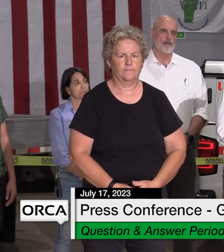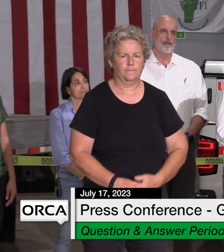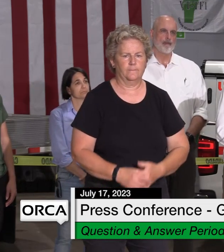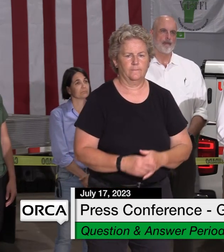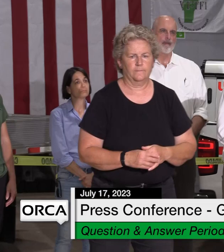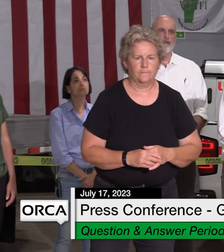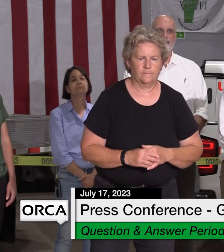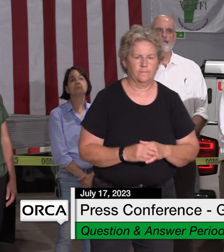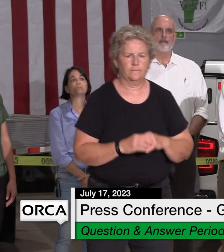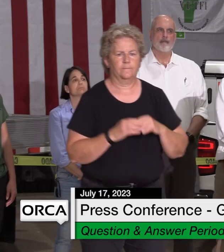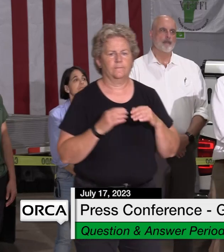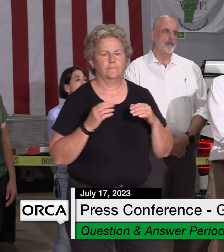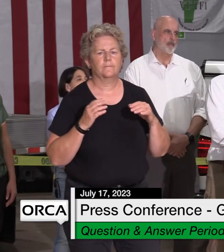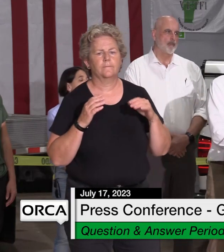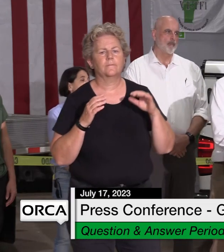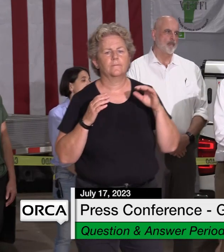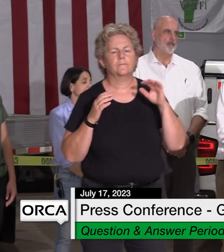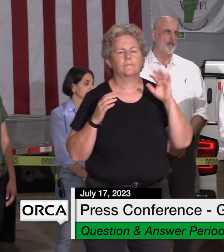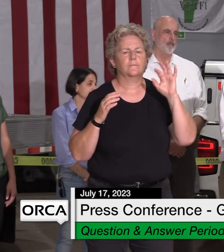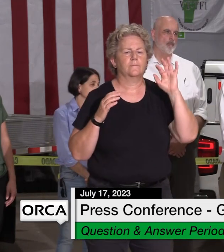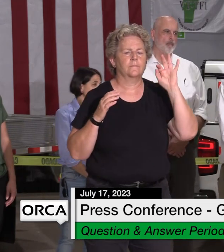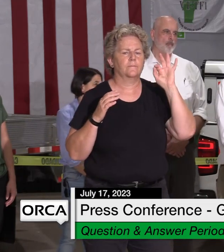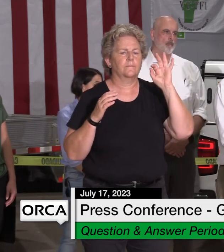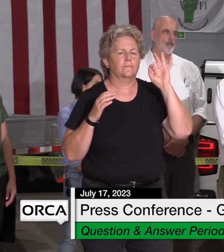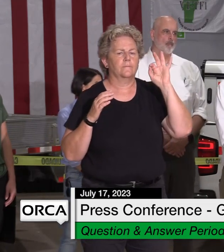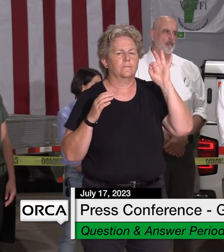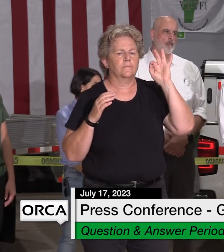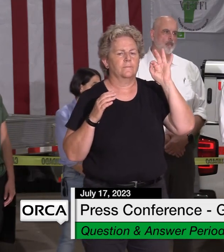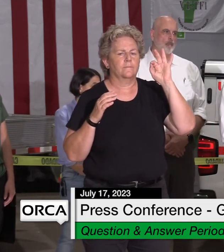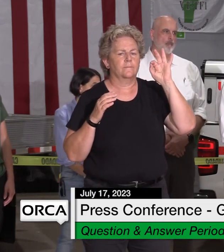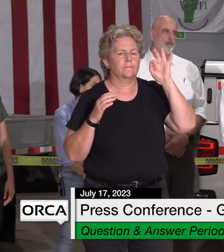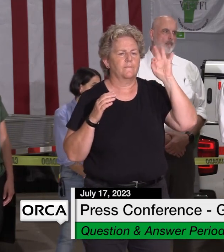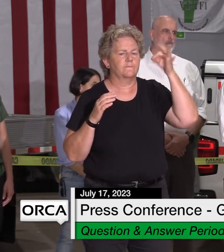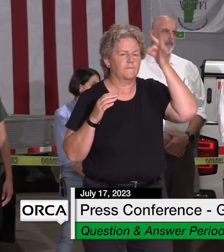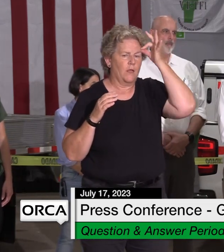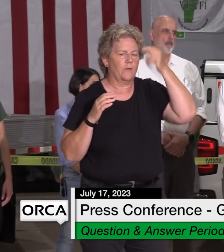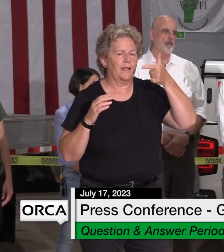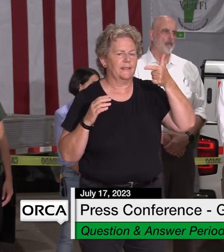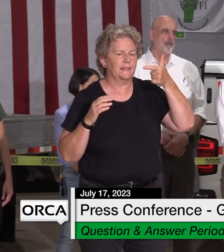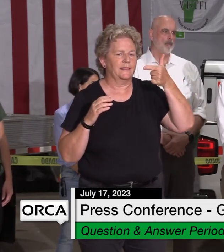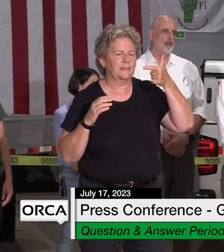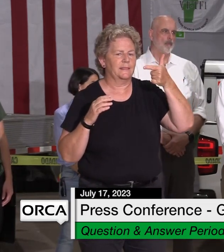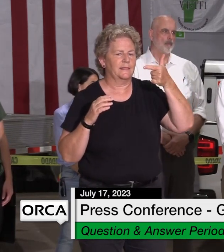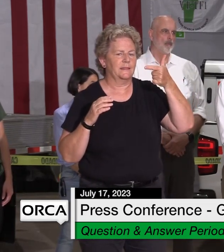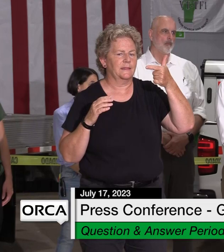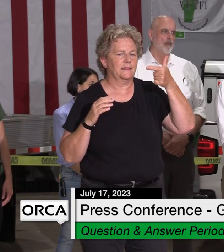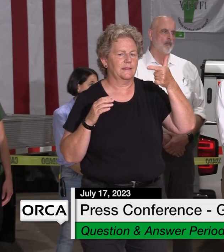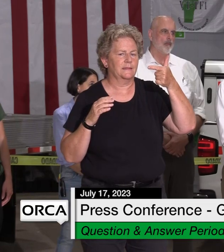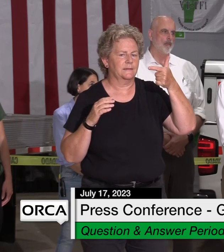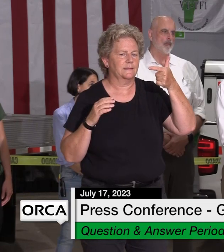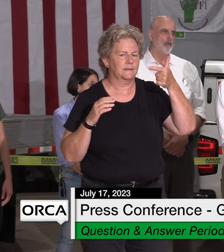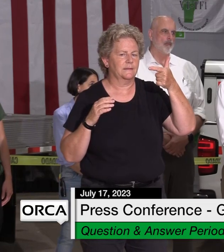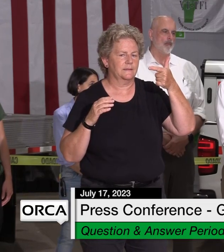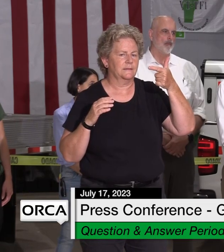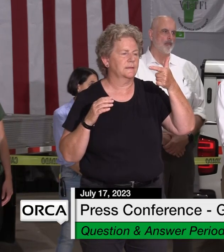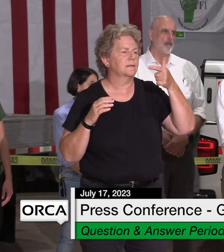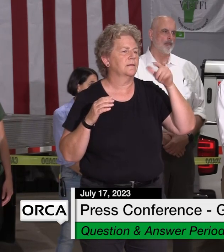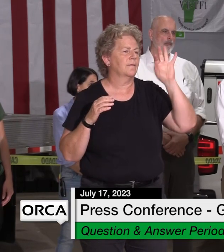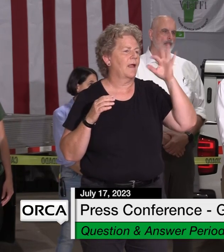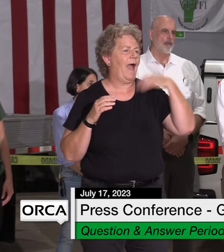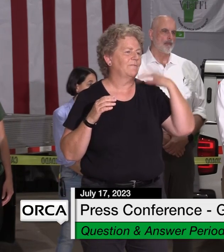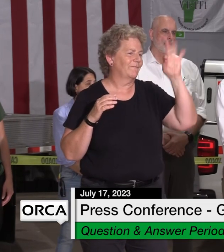fund our roads. Mr. Secretary, what memory or message will you take back to Washington from the affected areas that you saw